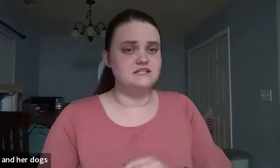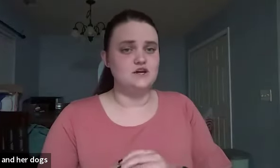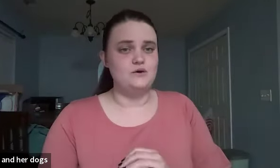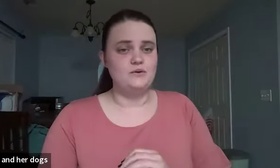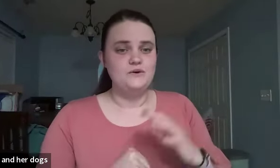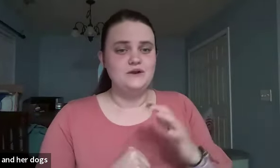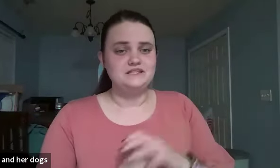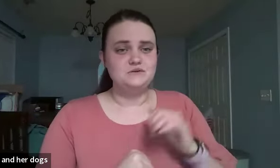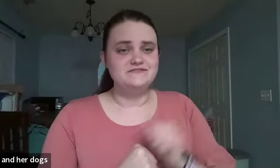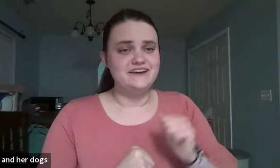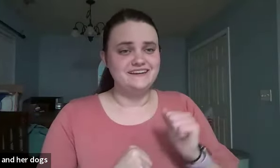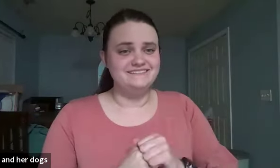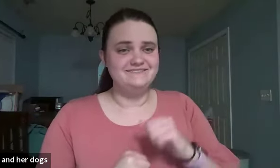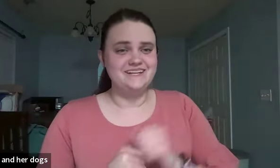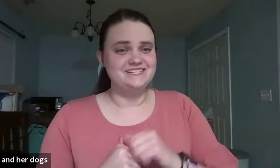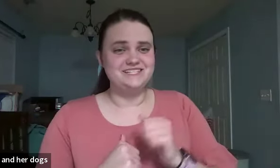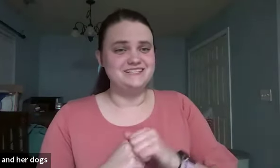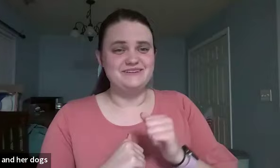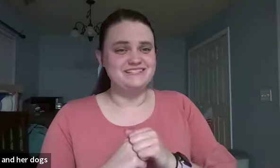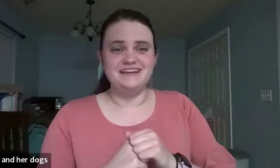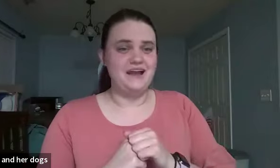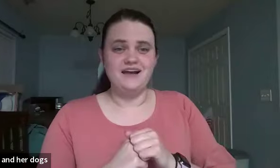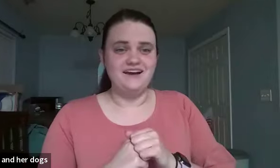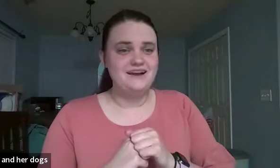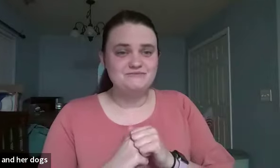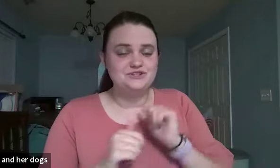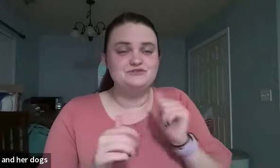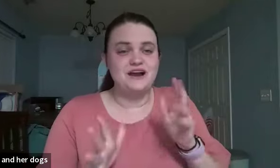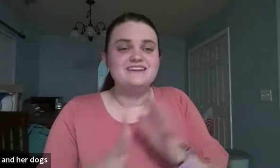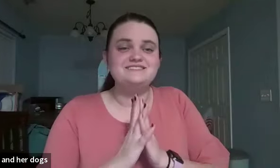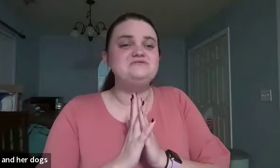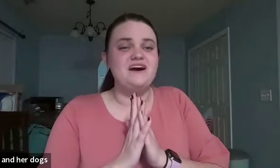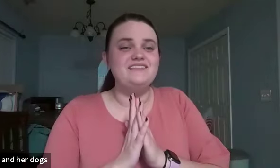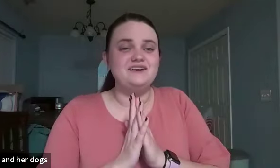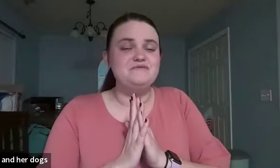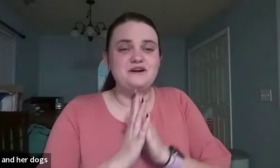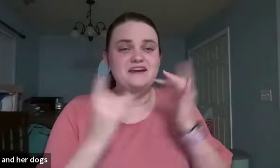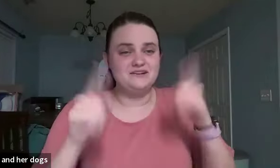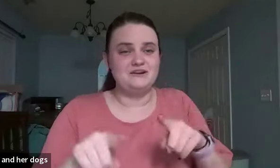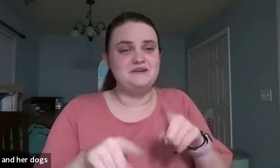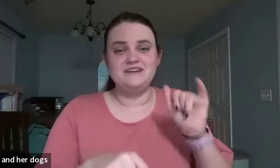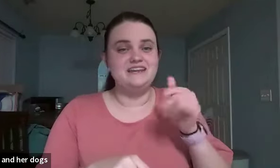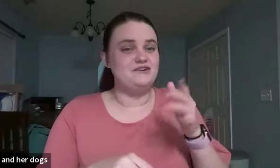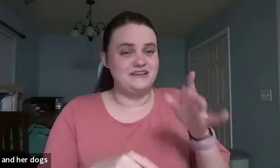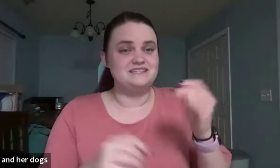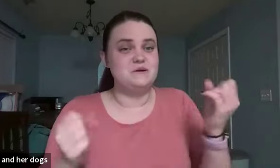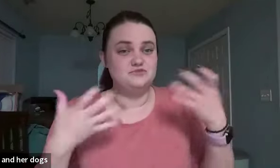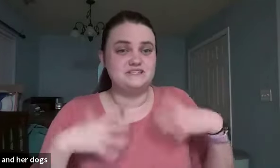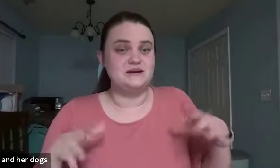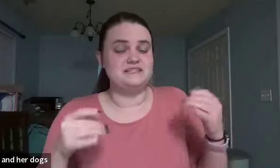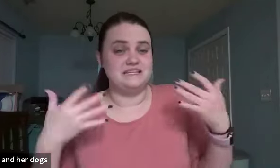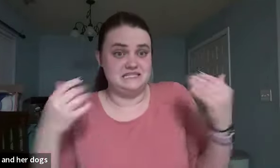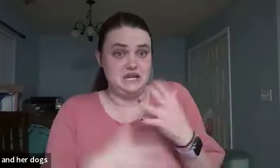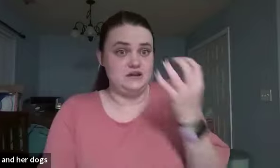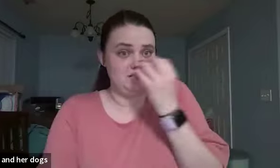And so it's always fun because she's always like, do not. Like we've already had an agreement. If any of her kids come up dressed up as like scary